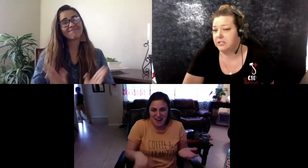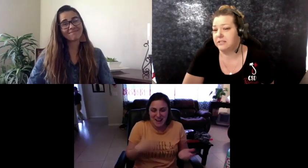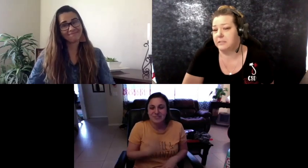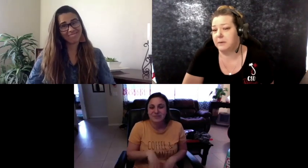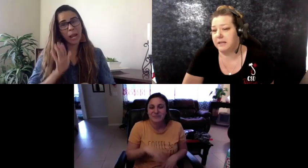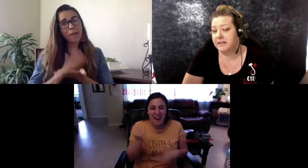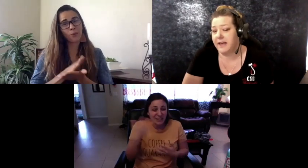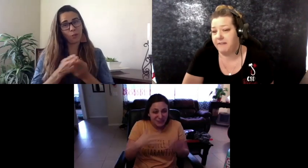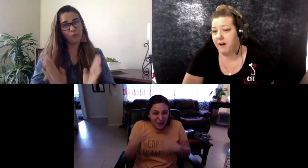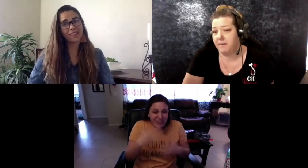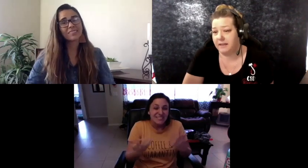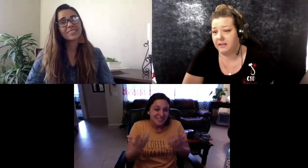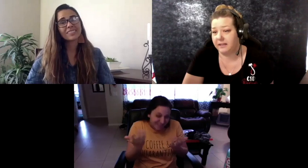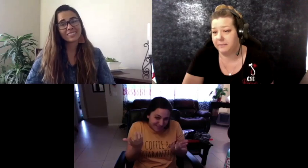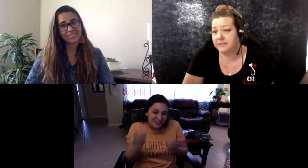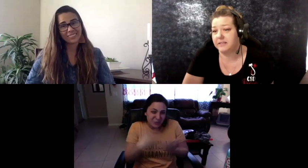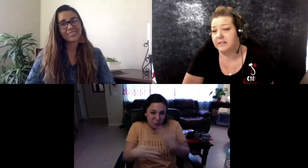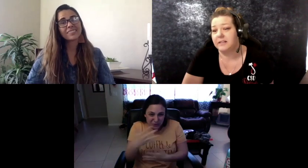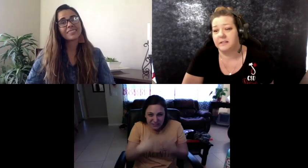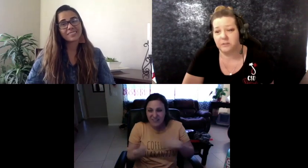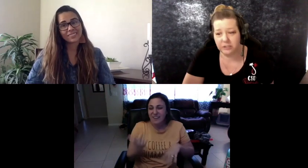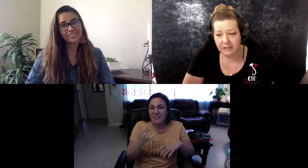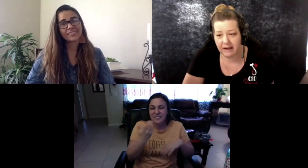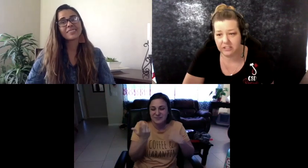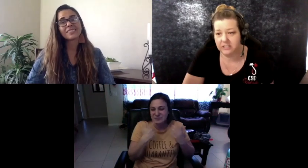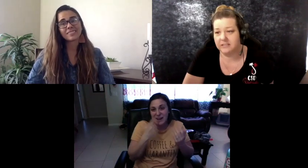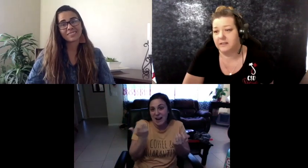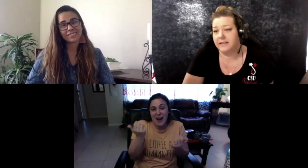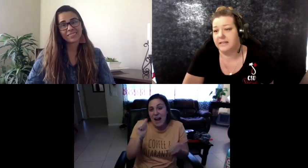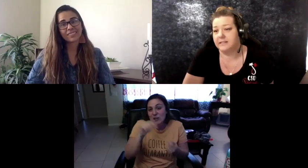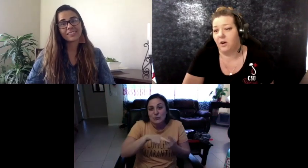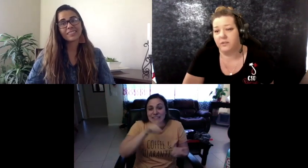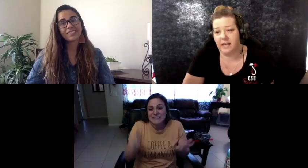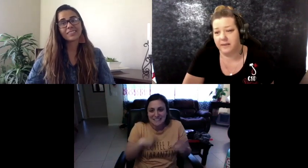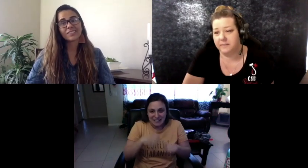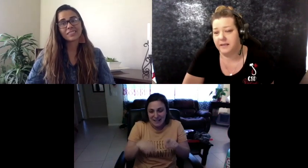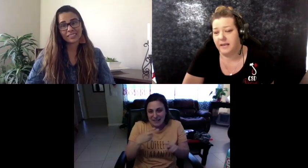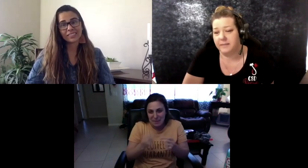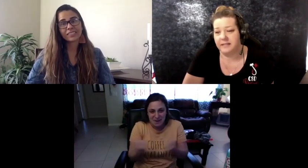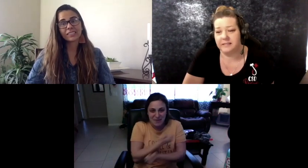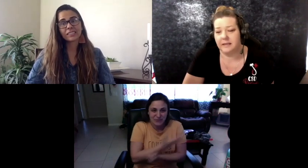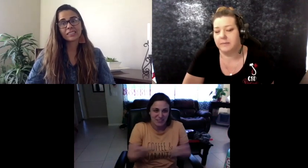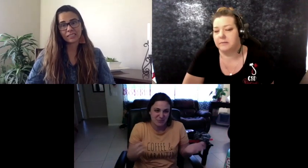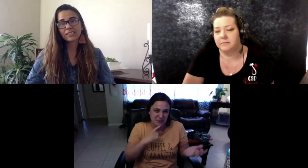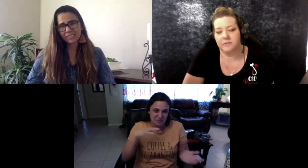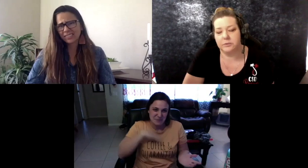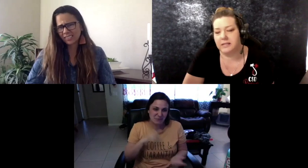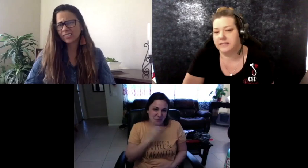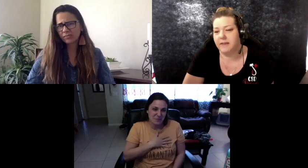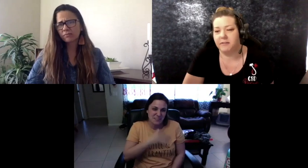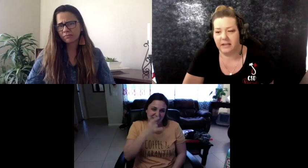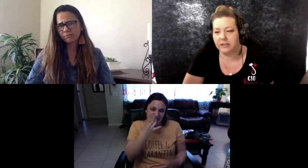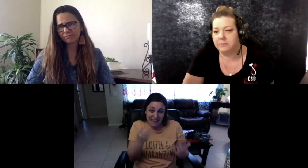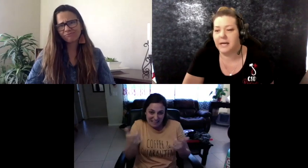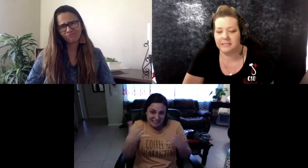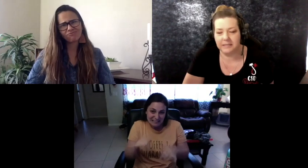communication accessibility that they have automatically on campus. The social interaction that they get all the time. I mean, soup to nuts,